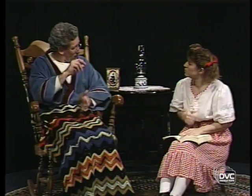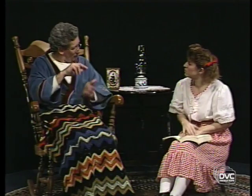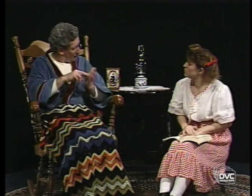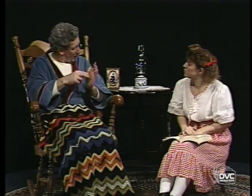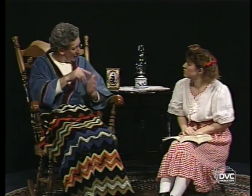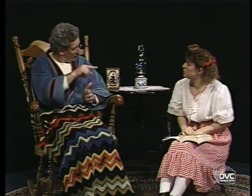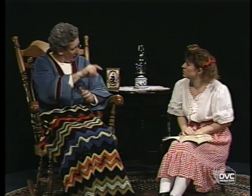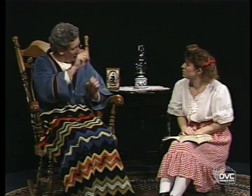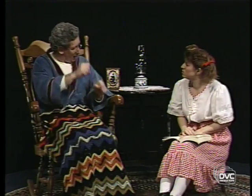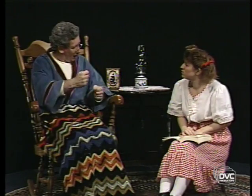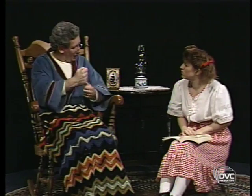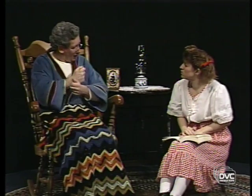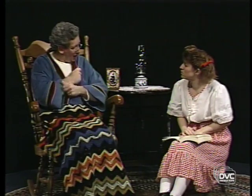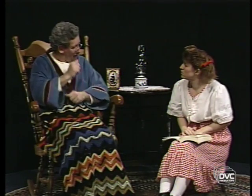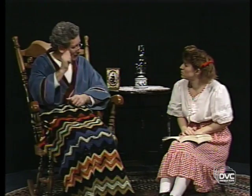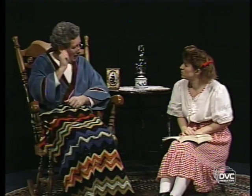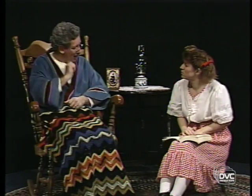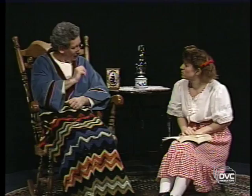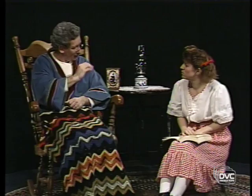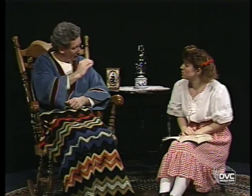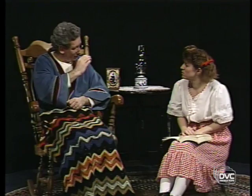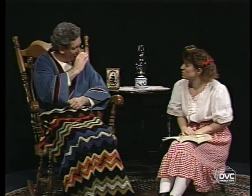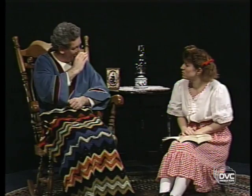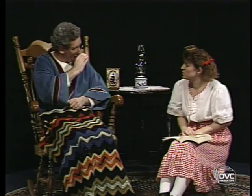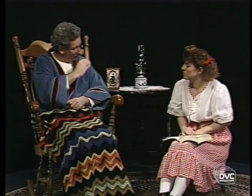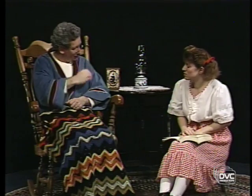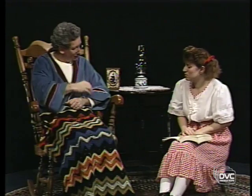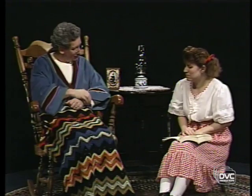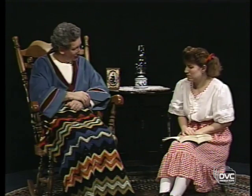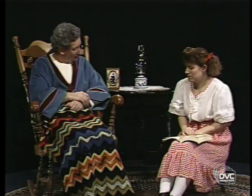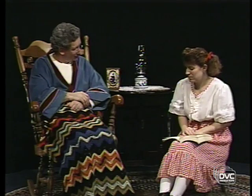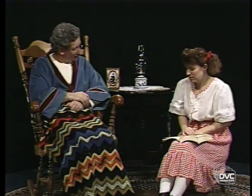me well does that mean that you can love Aunt